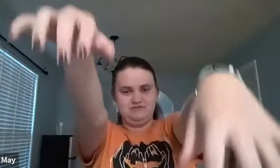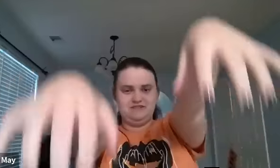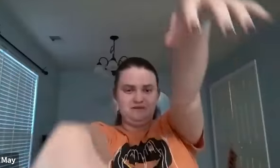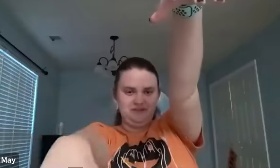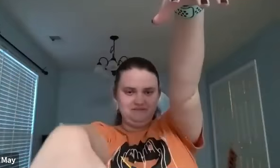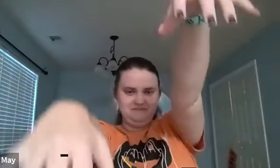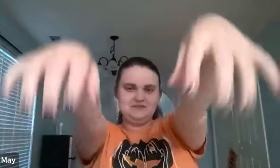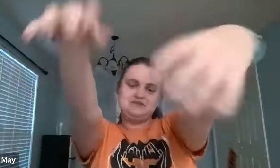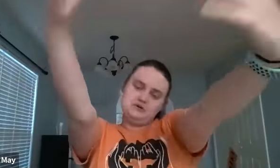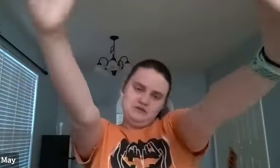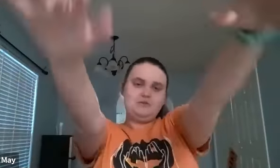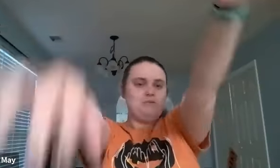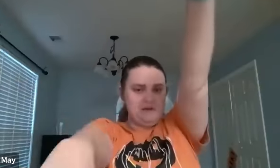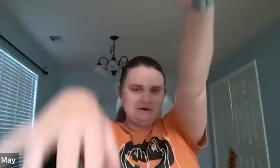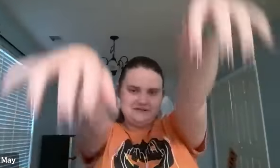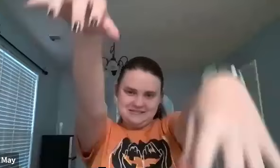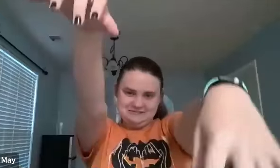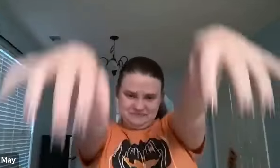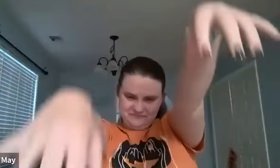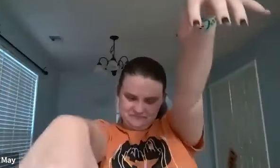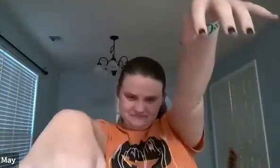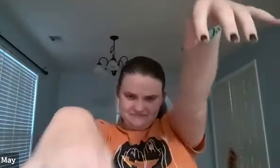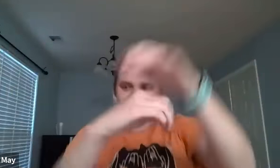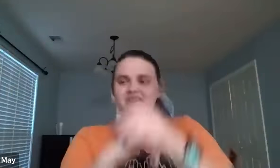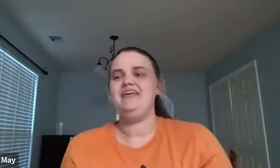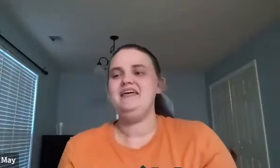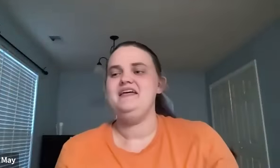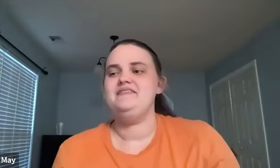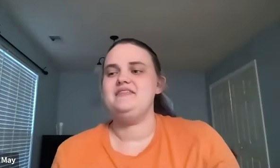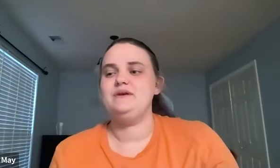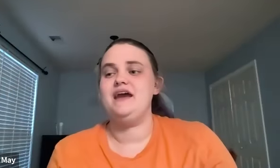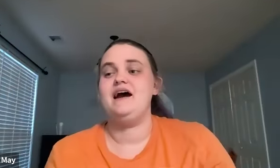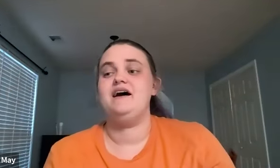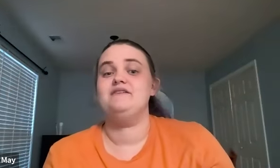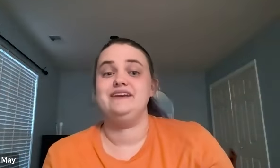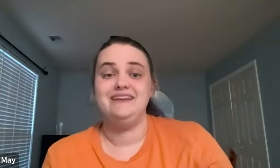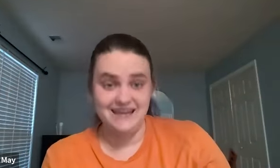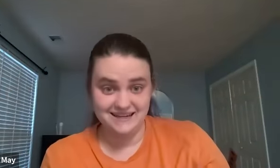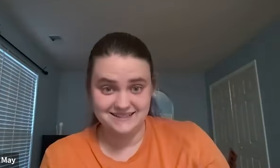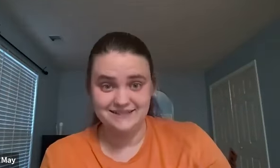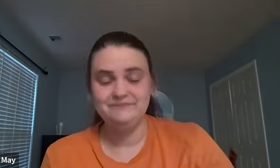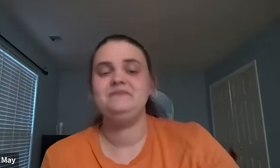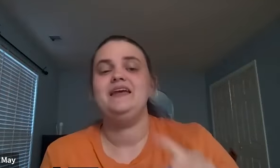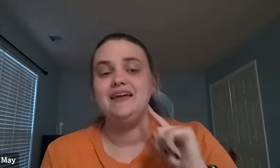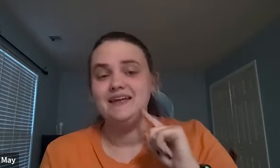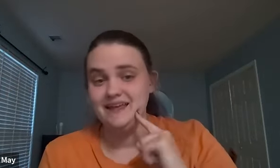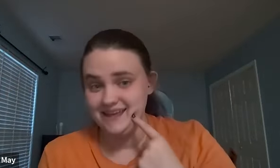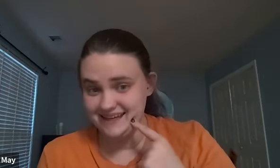a zombie. So either way works. Then we have candy,